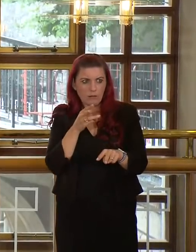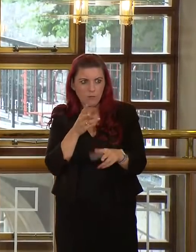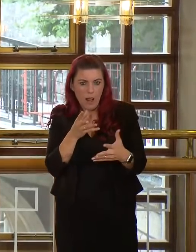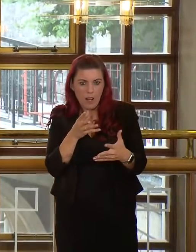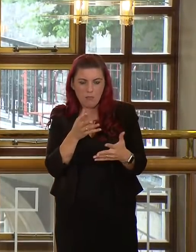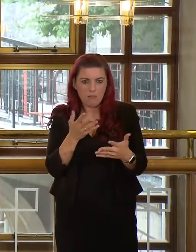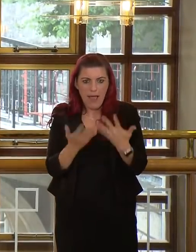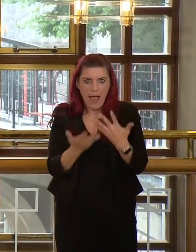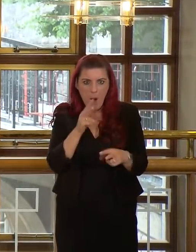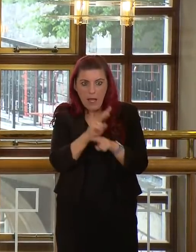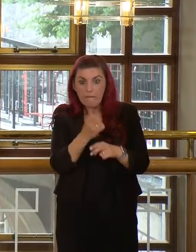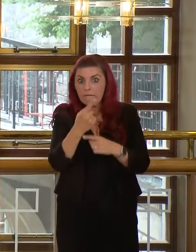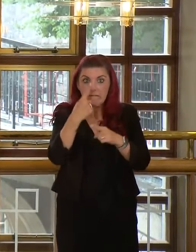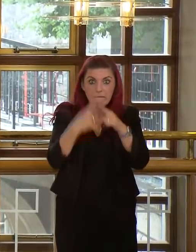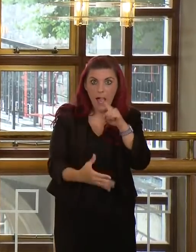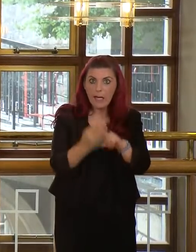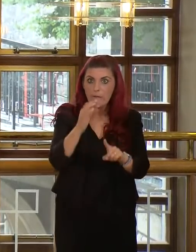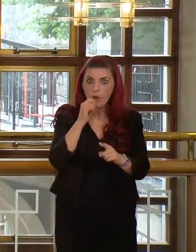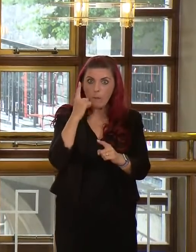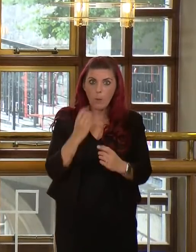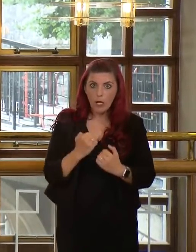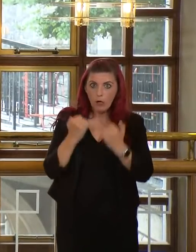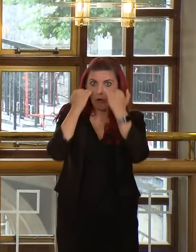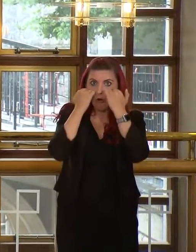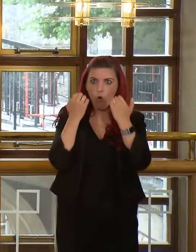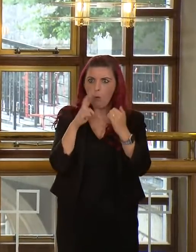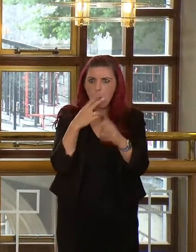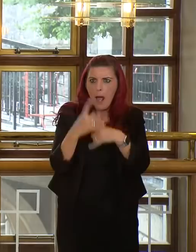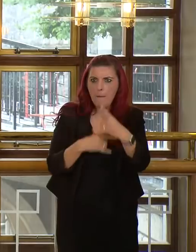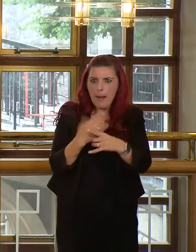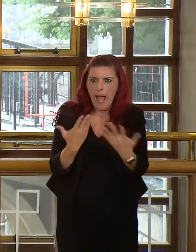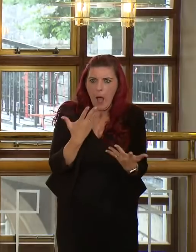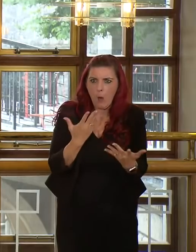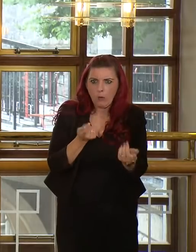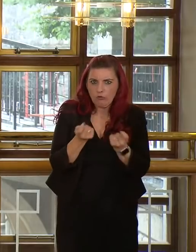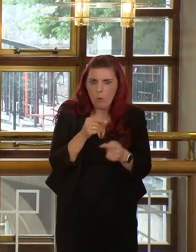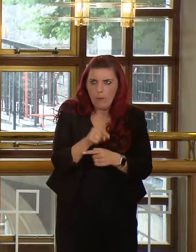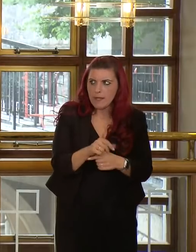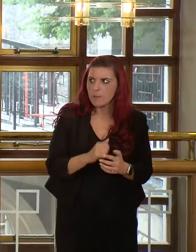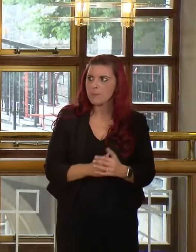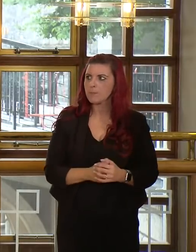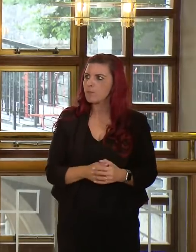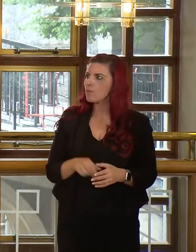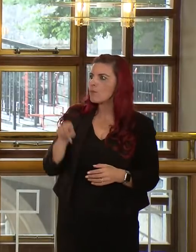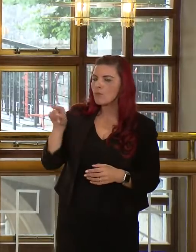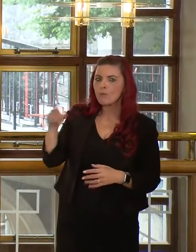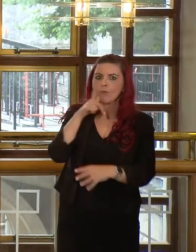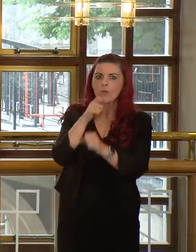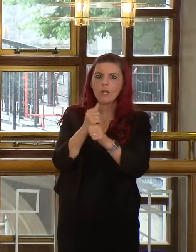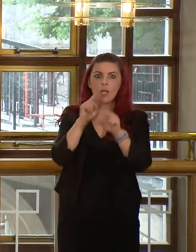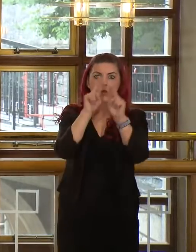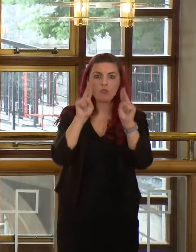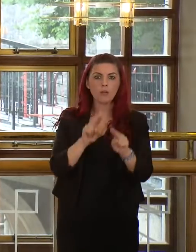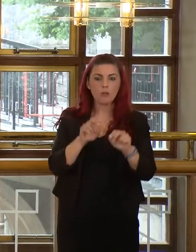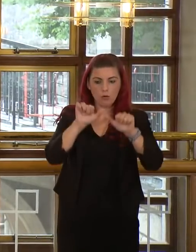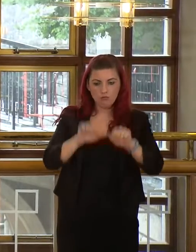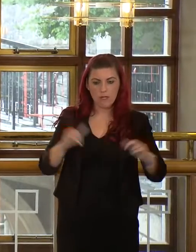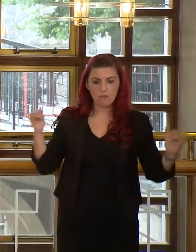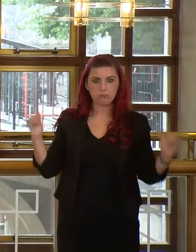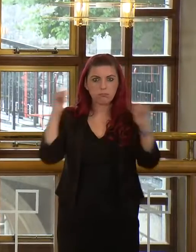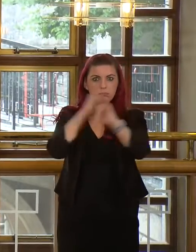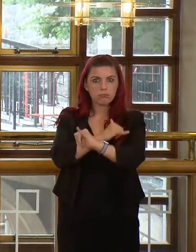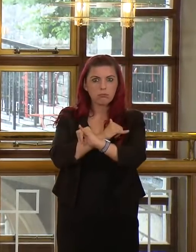Might there be fines, for example, if people board public transport but then take off the mask? Just on international air and sea